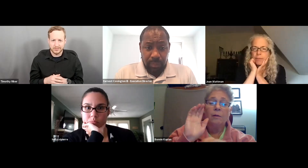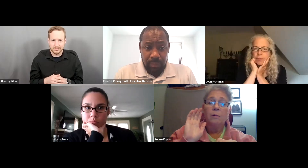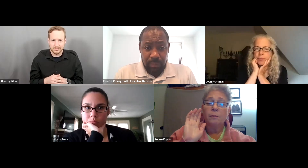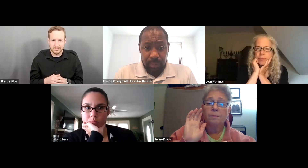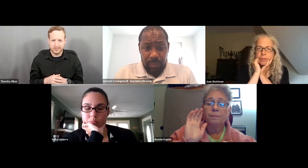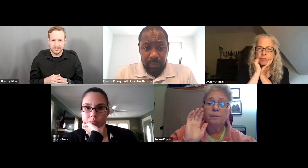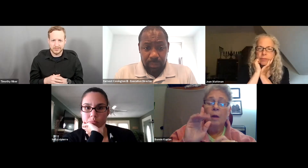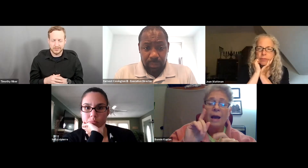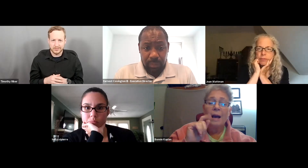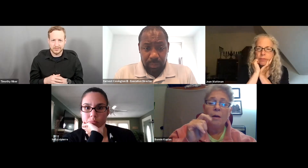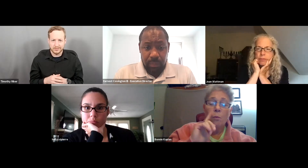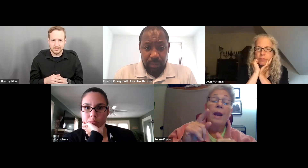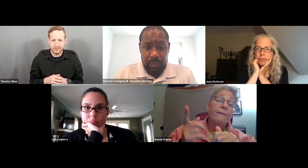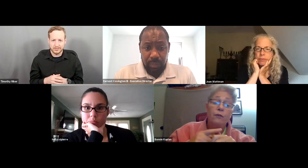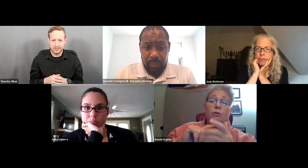working,